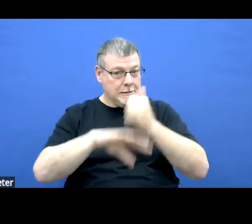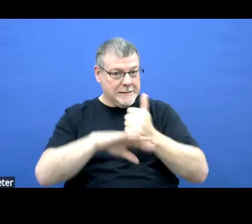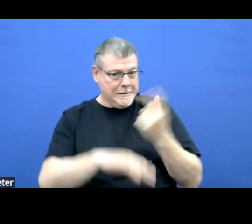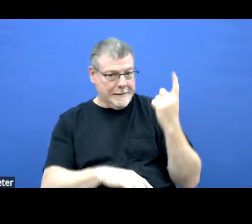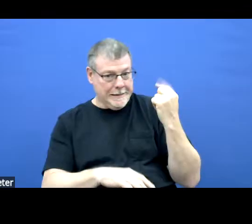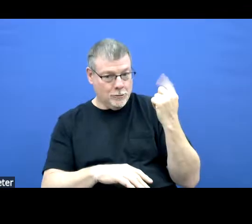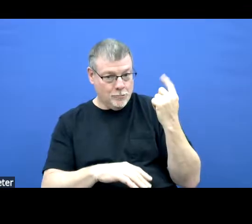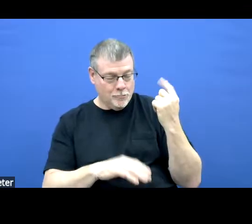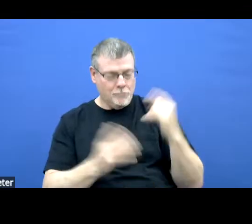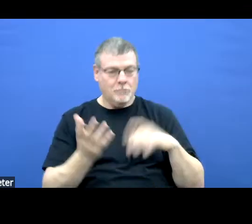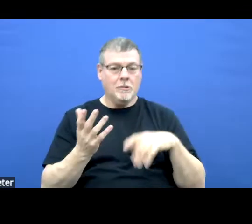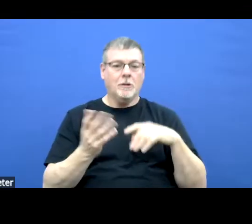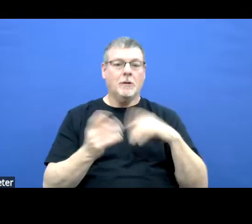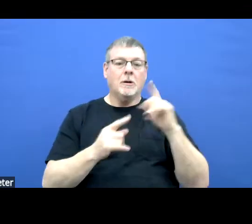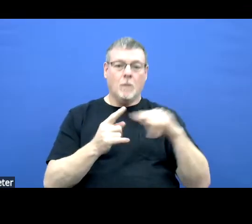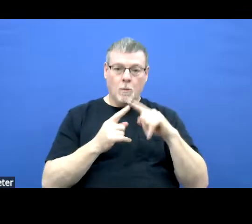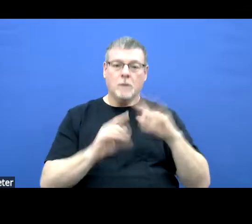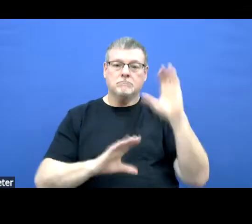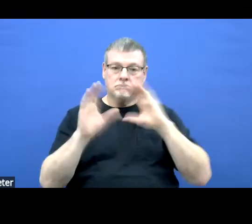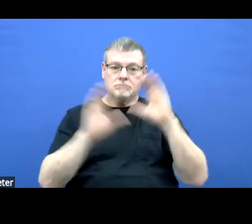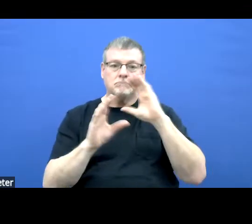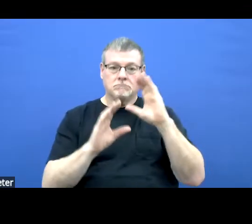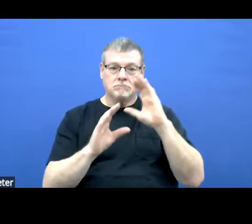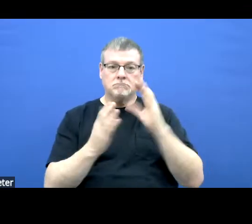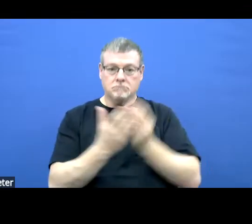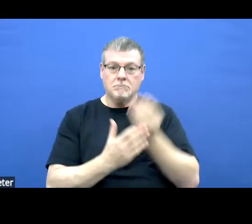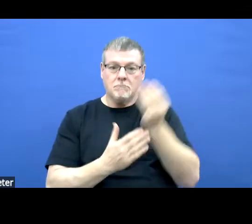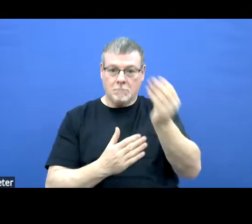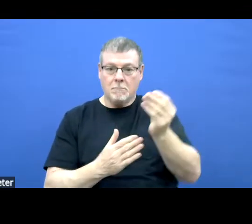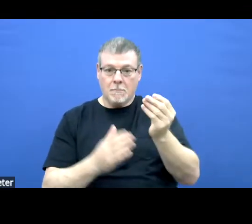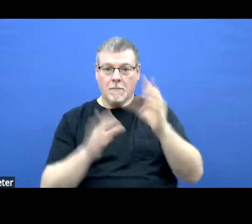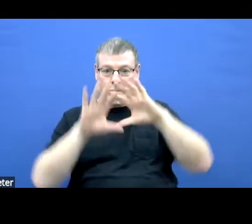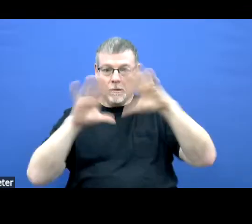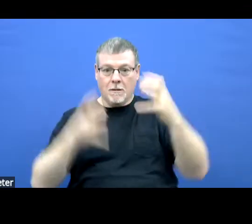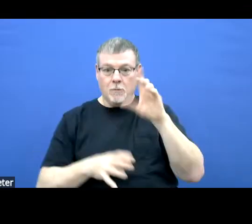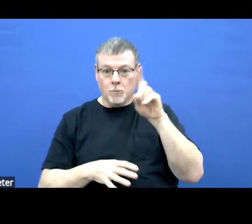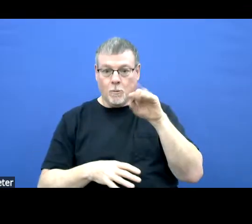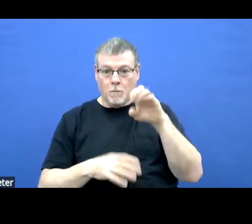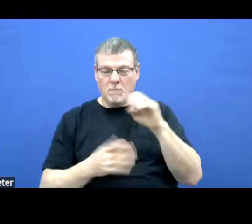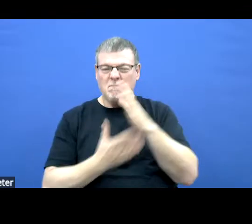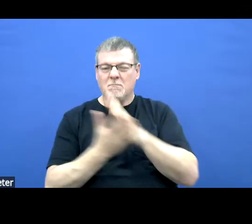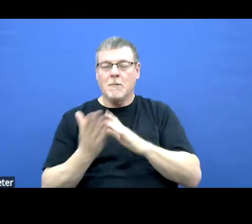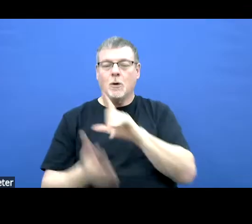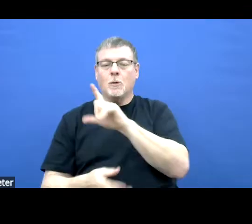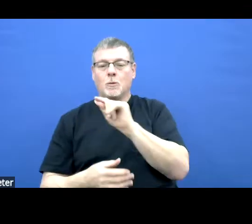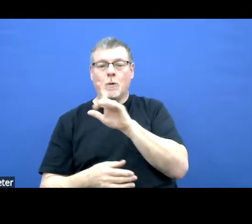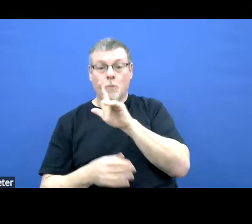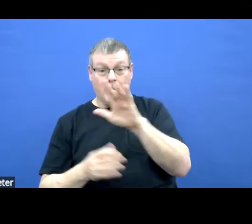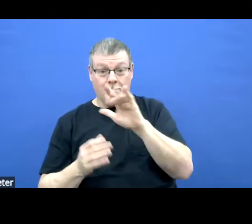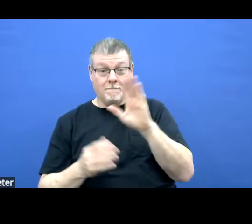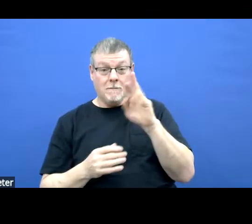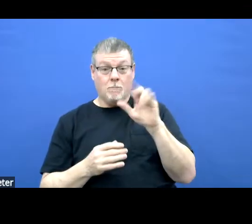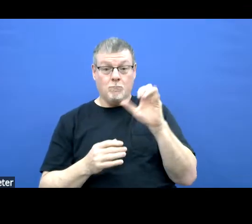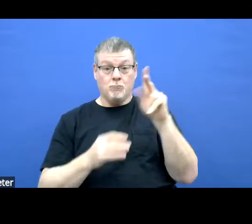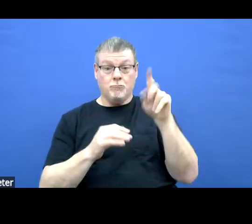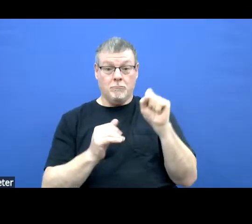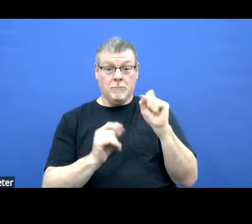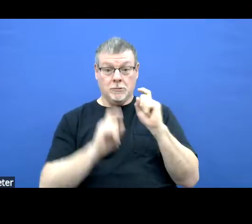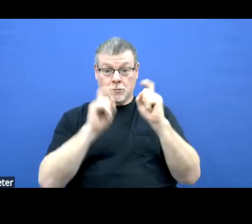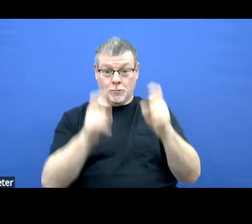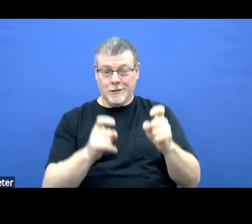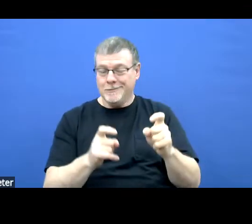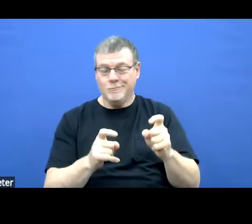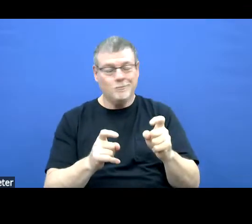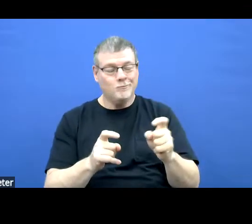last year when we were pursuing the Dome Arena as part of the 2025 BRICS grant. We were